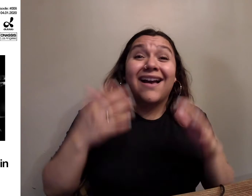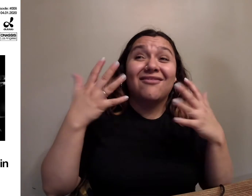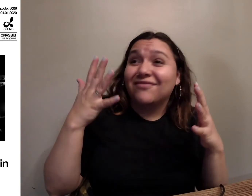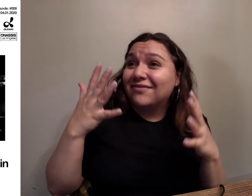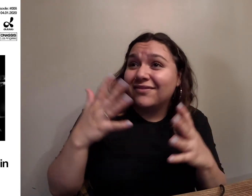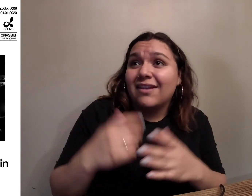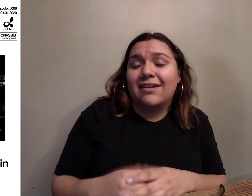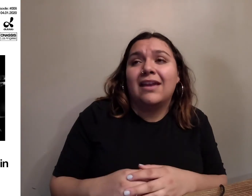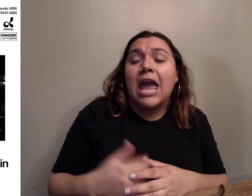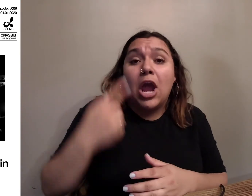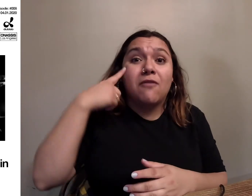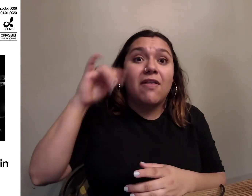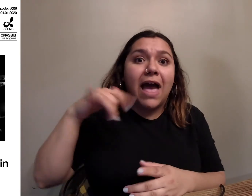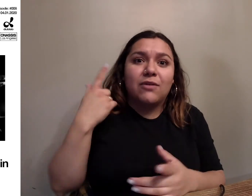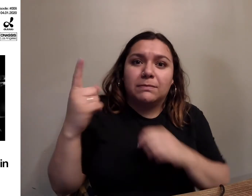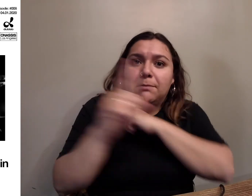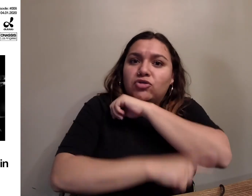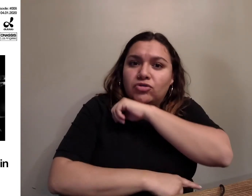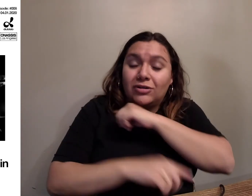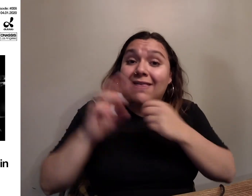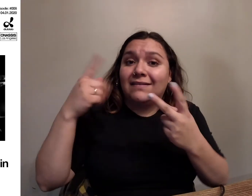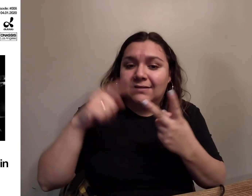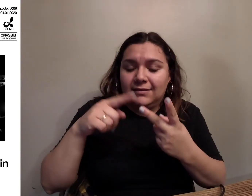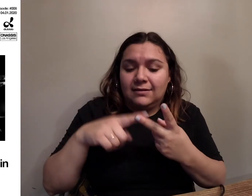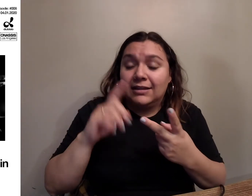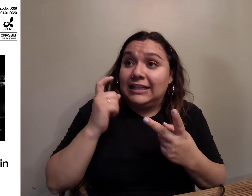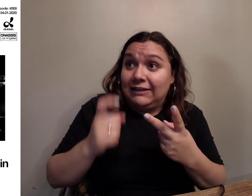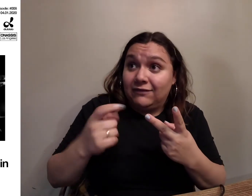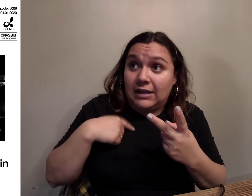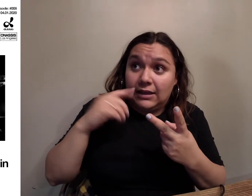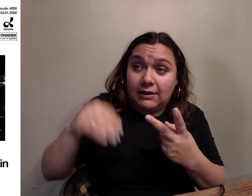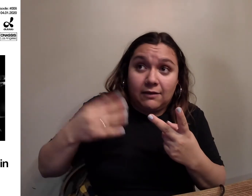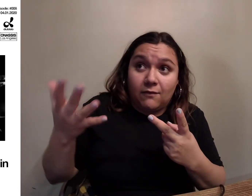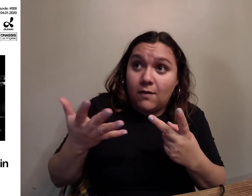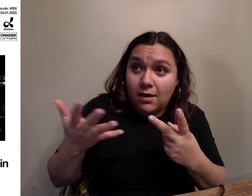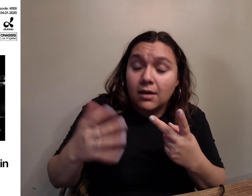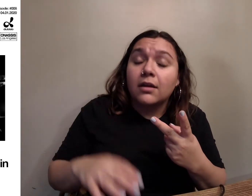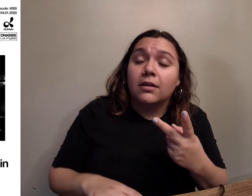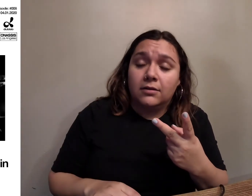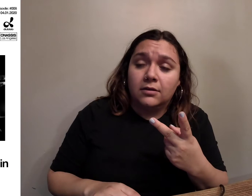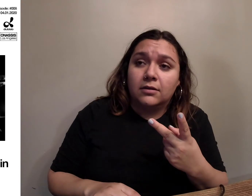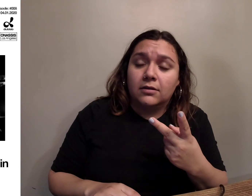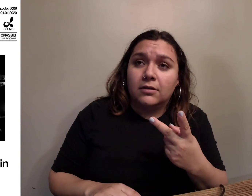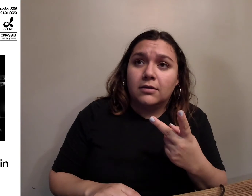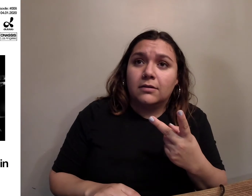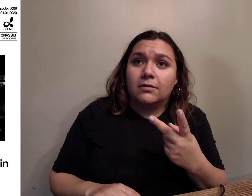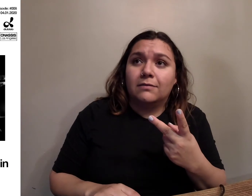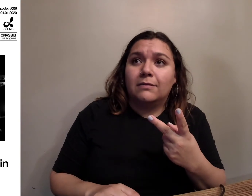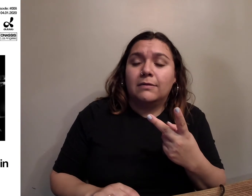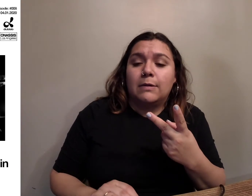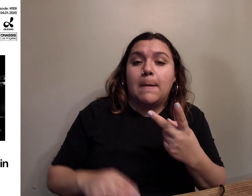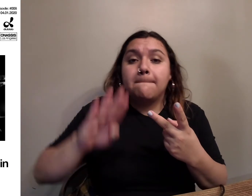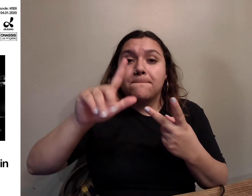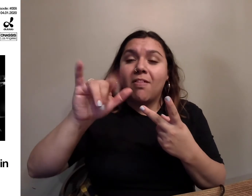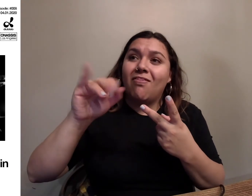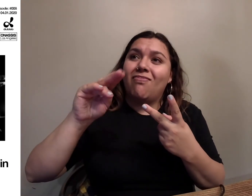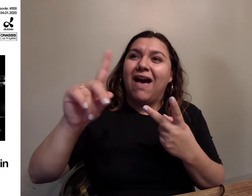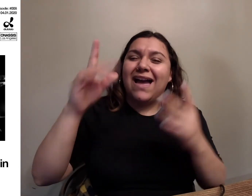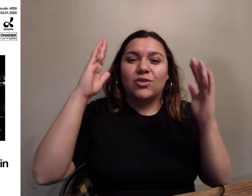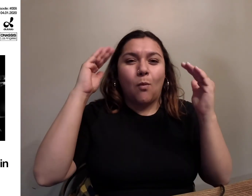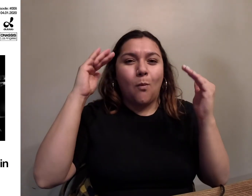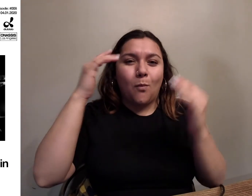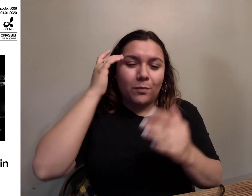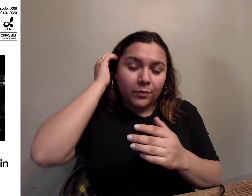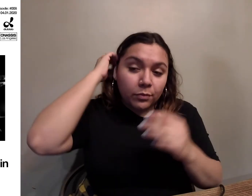Hooray! And for that he was punished. But the second gift I gave them was blind hope. Blind